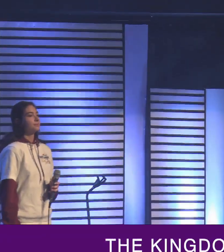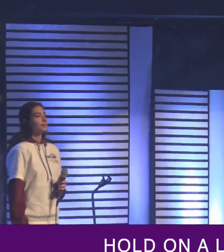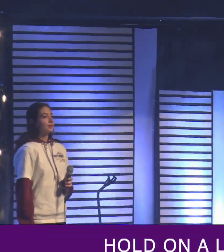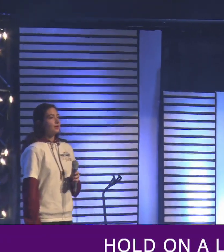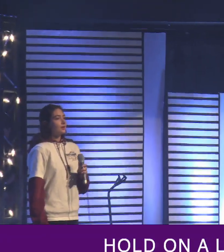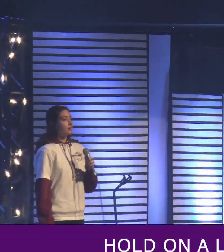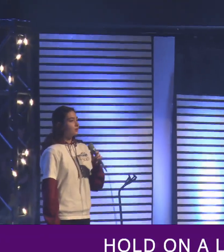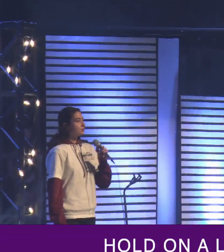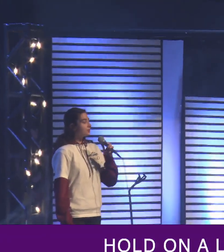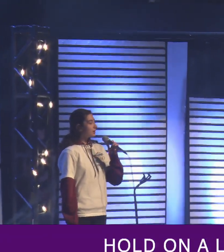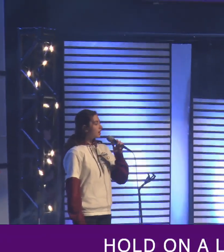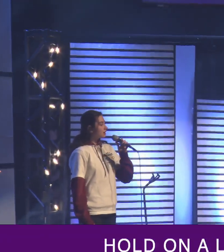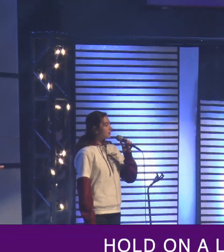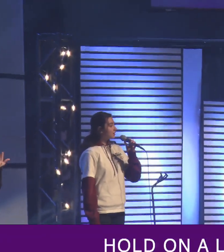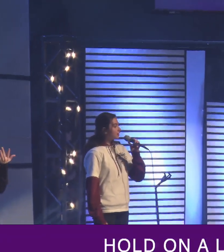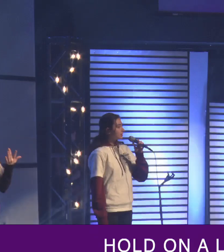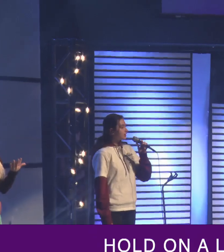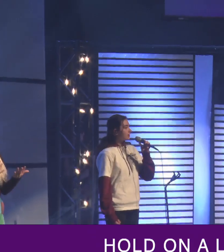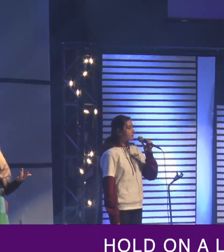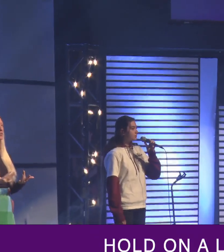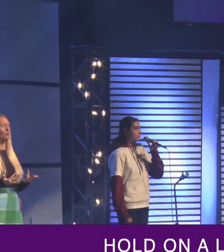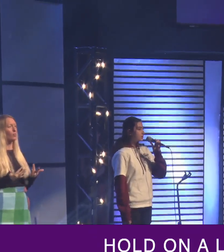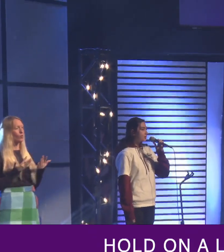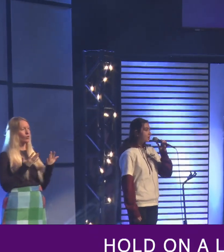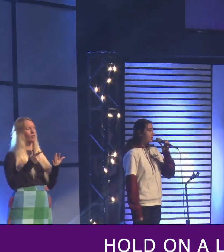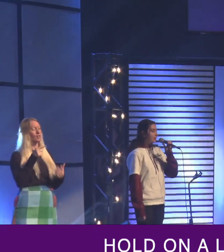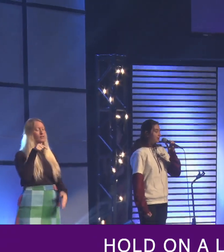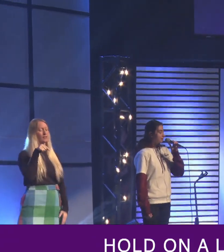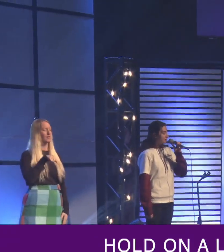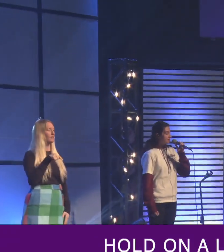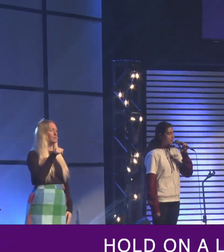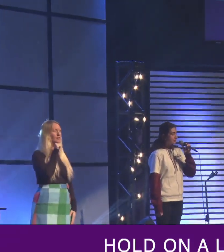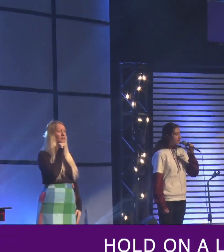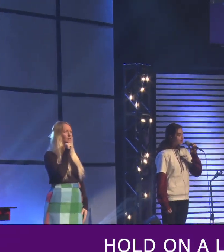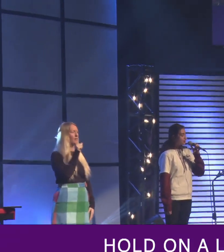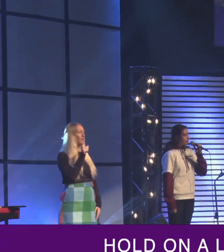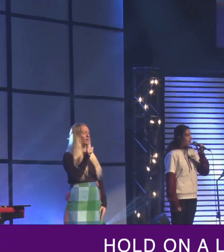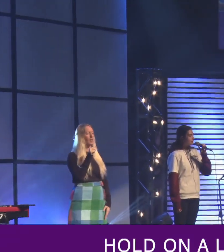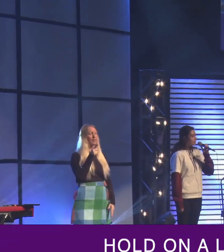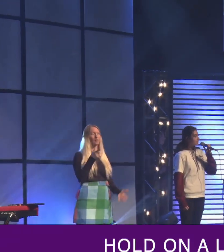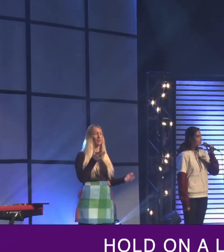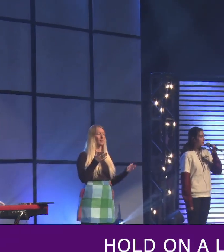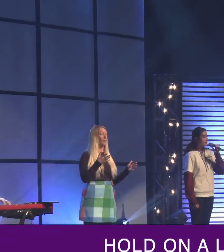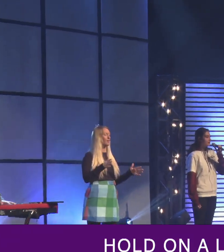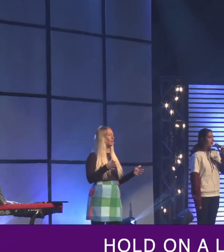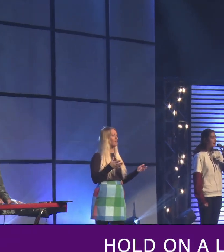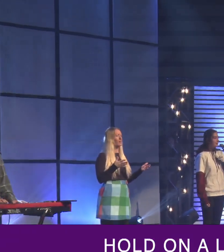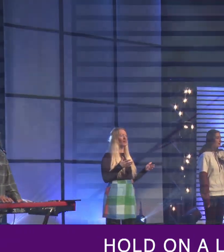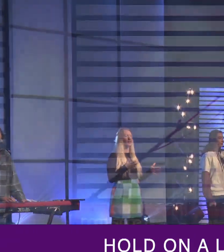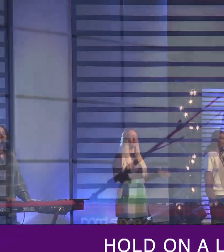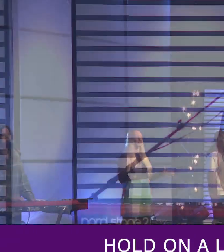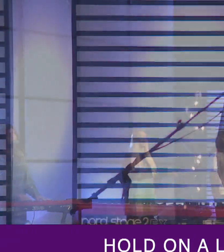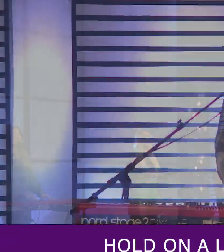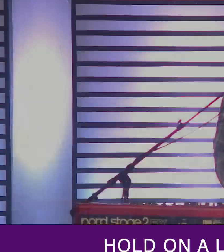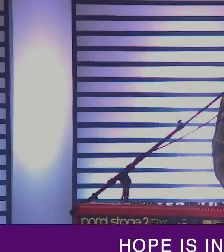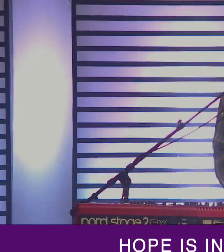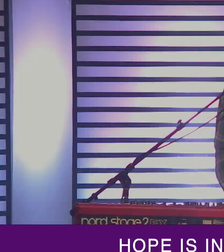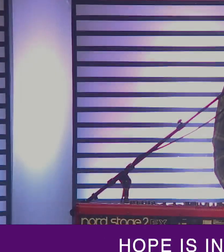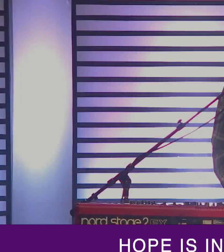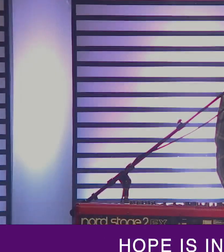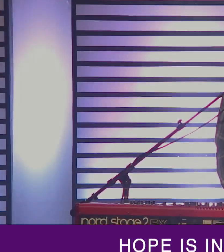yours. Hold on a little more. This is not the